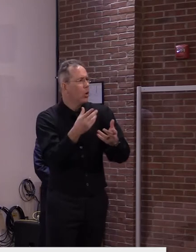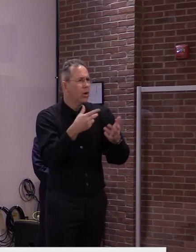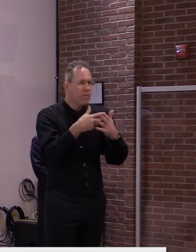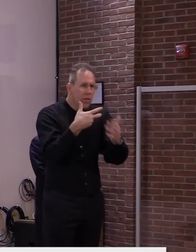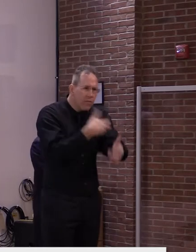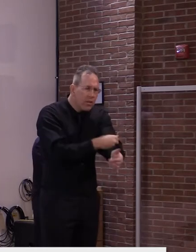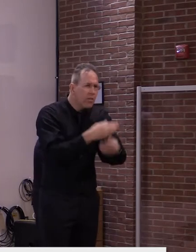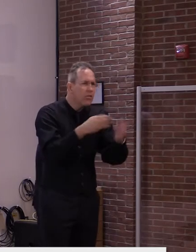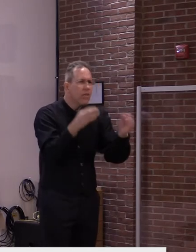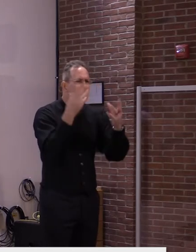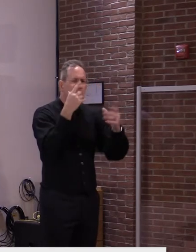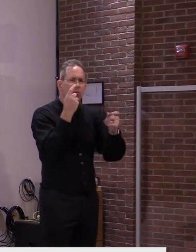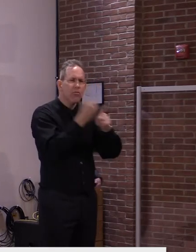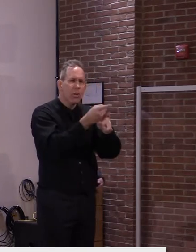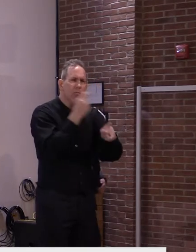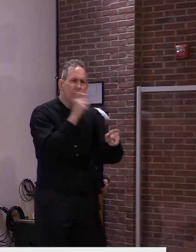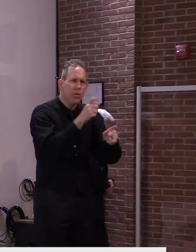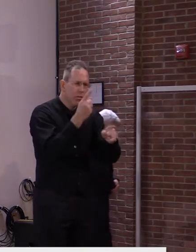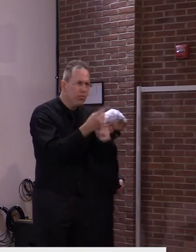that